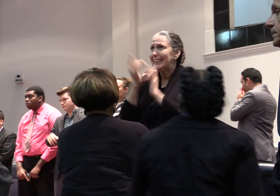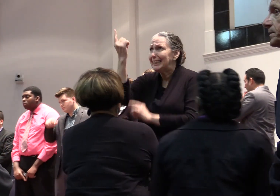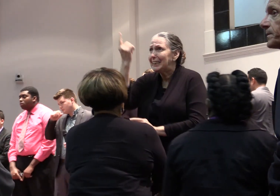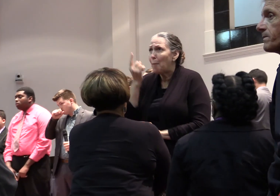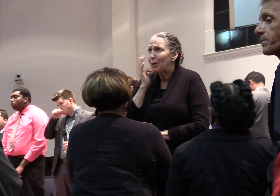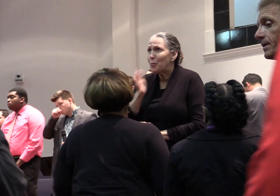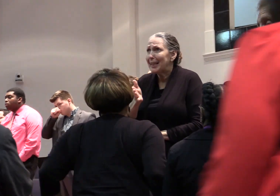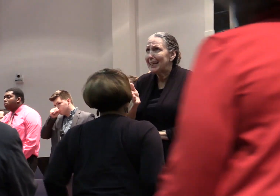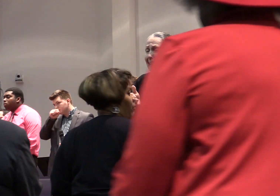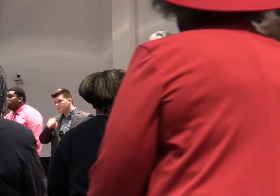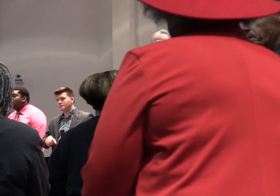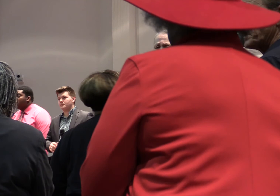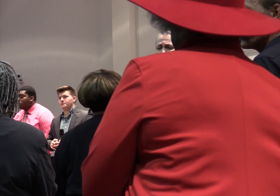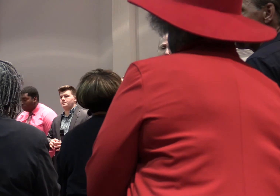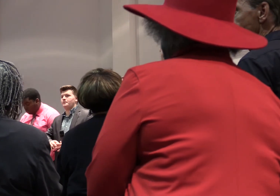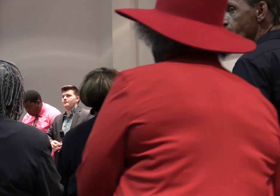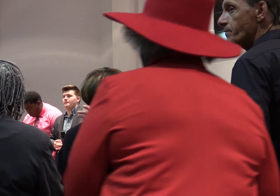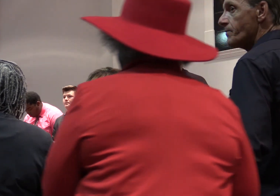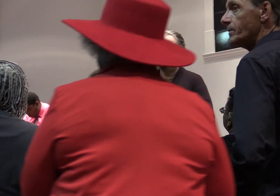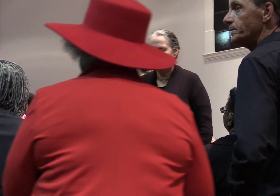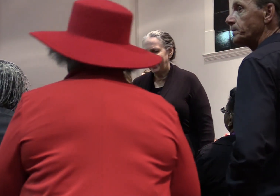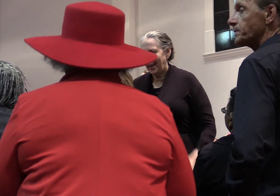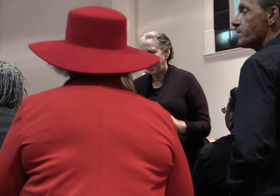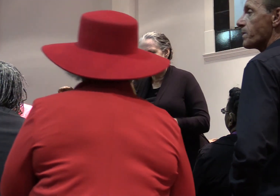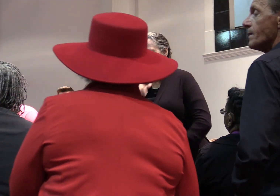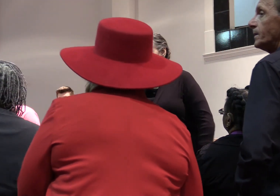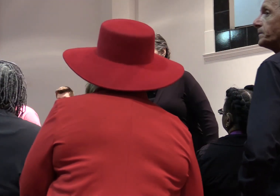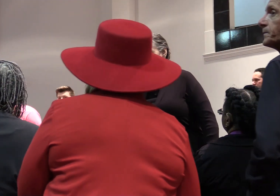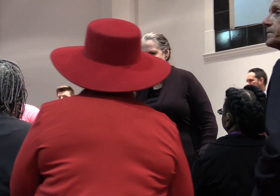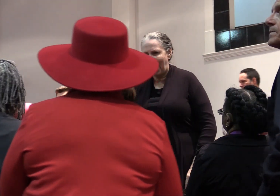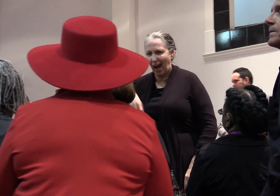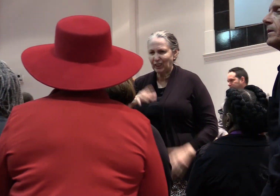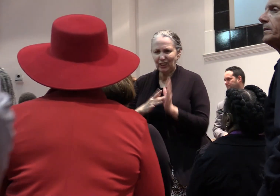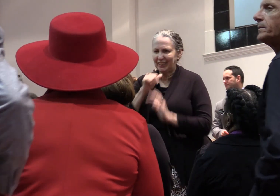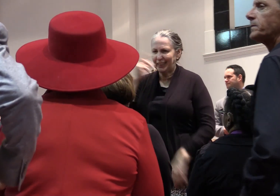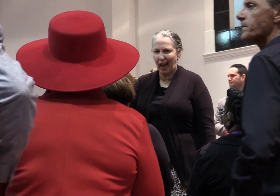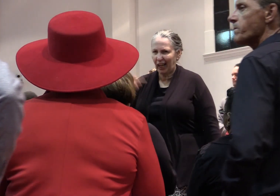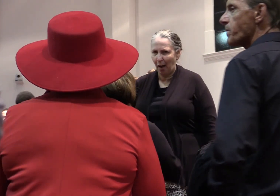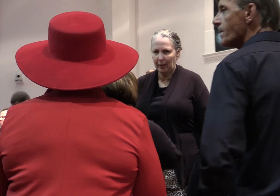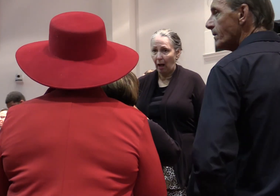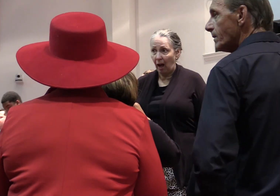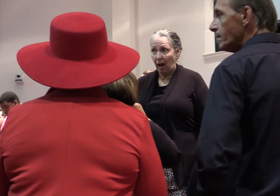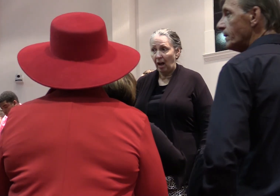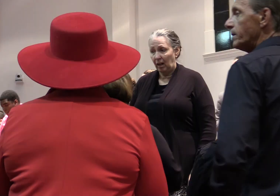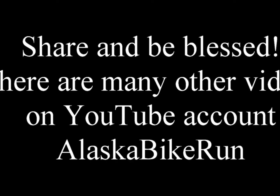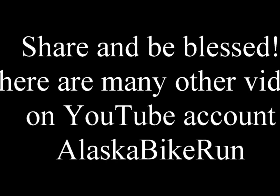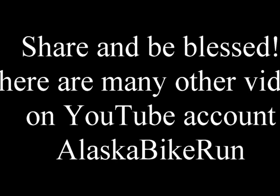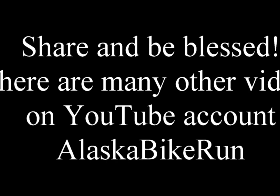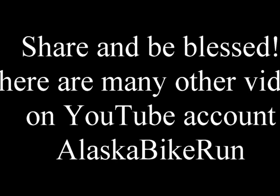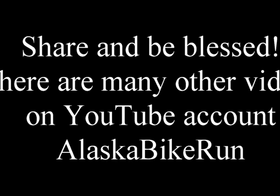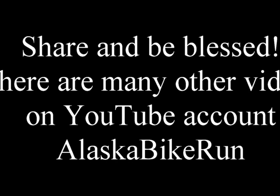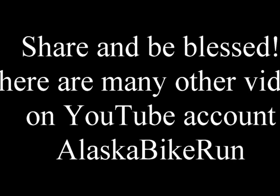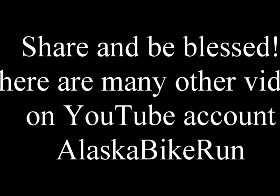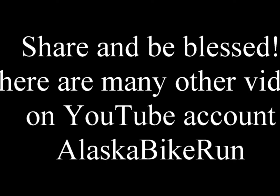there's mockery and there's laughing going, it's not going to happen. It's not going to happen. We can learn a lot from Lot.